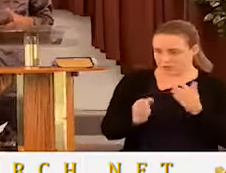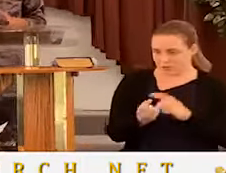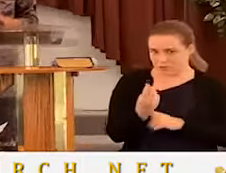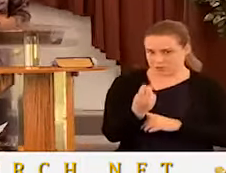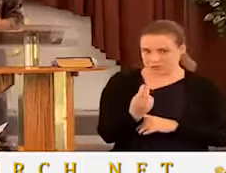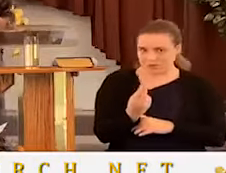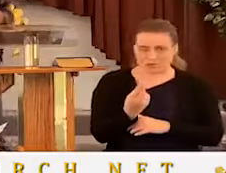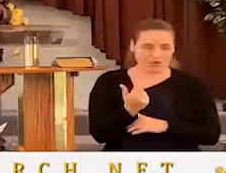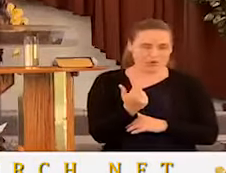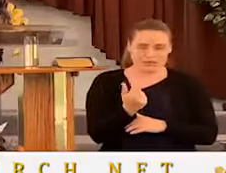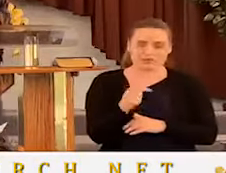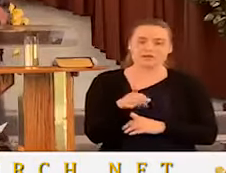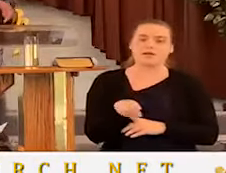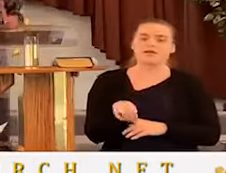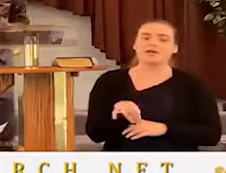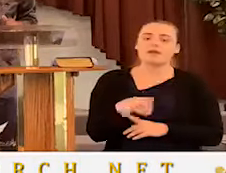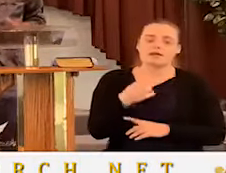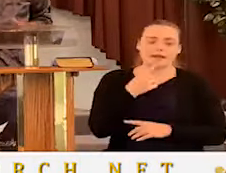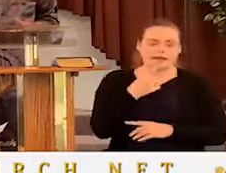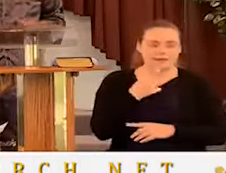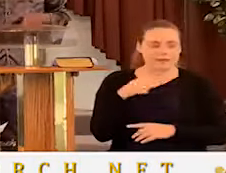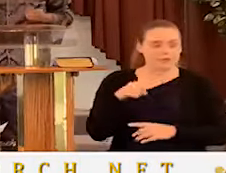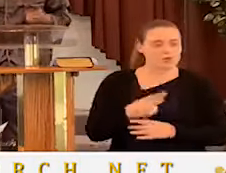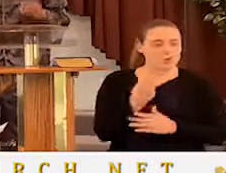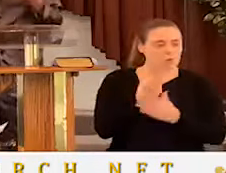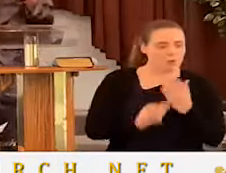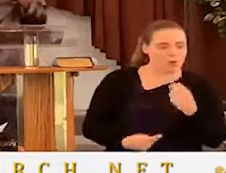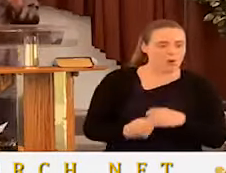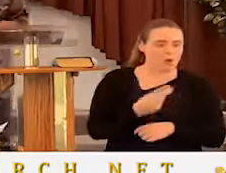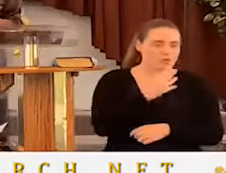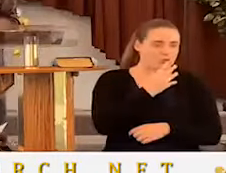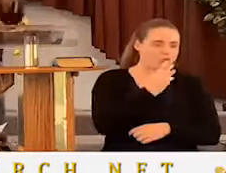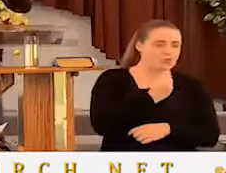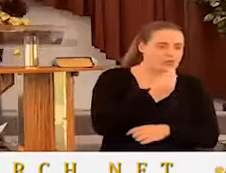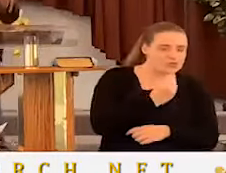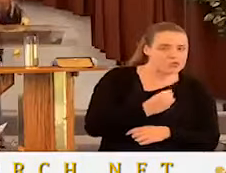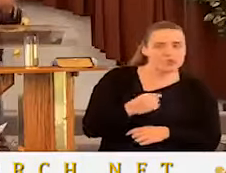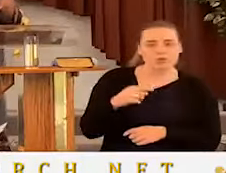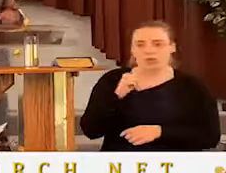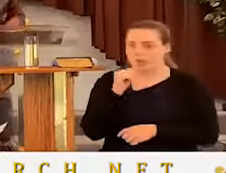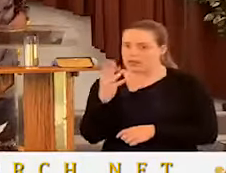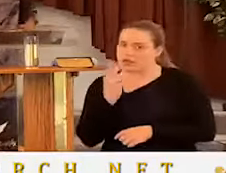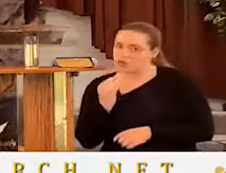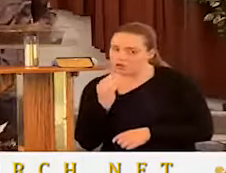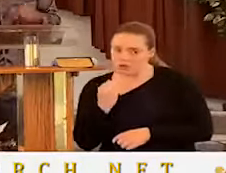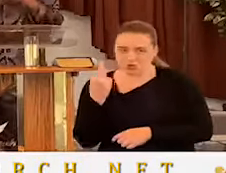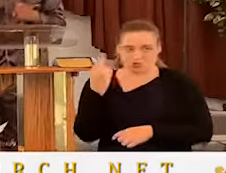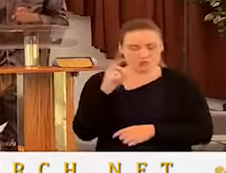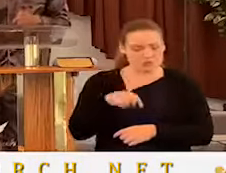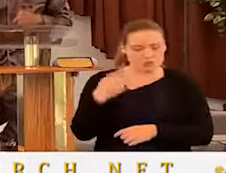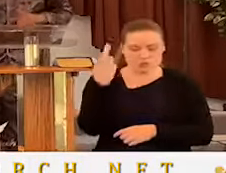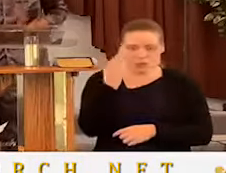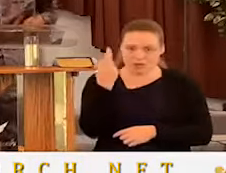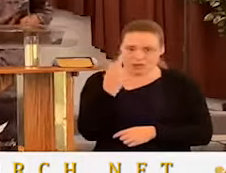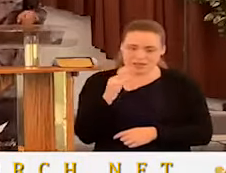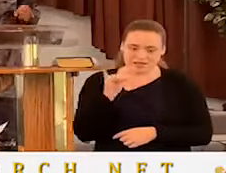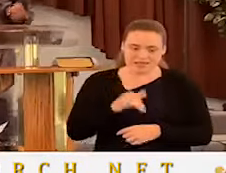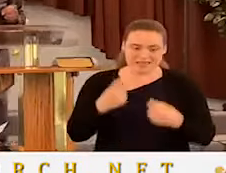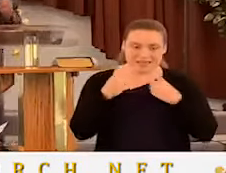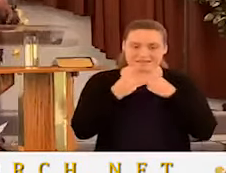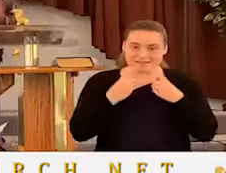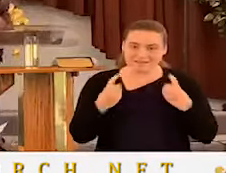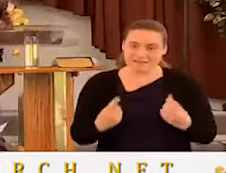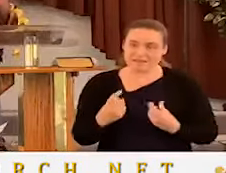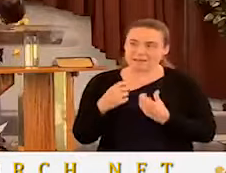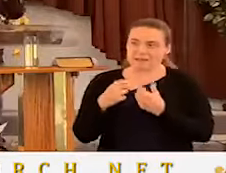unite us all, both Jew and Gentile, is the realization that sin makes the law of